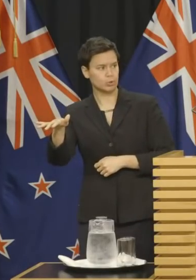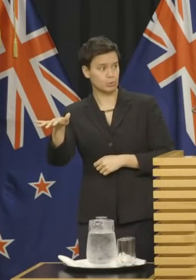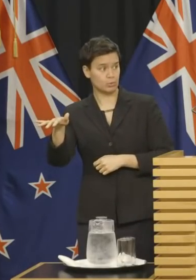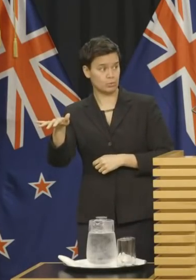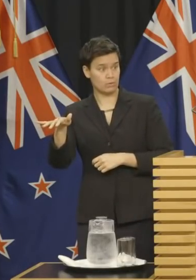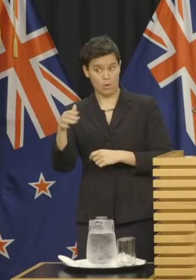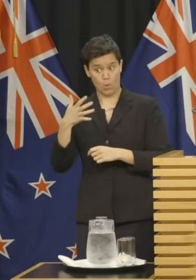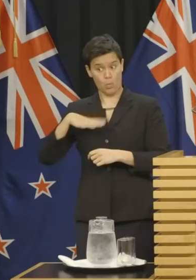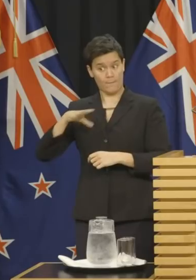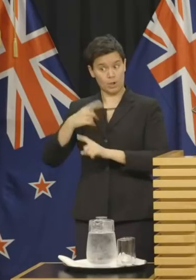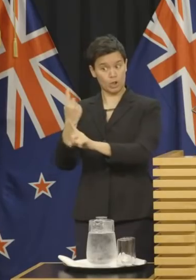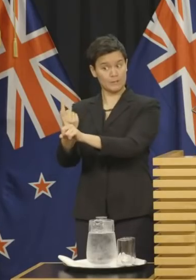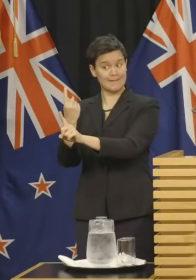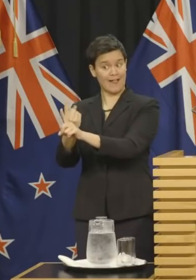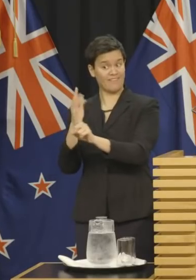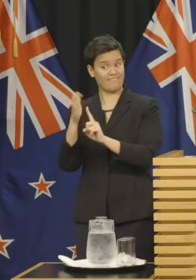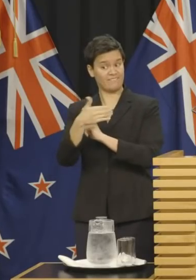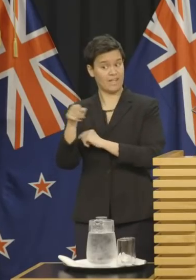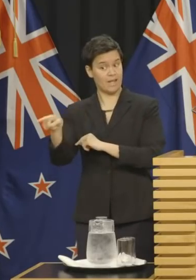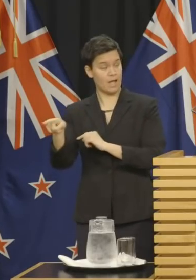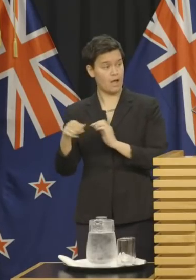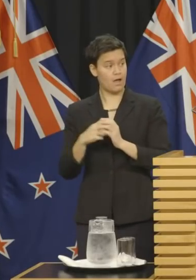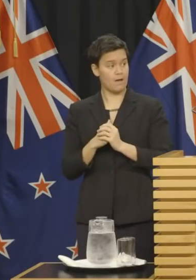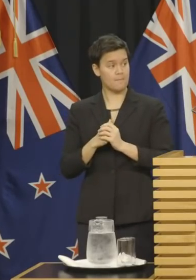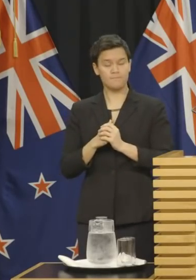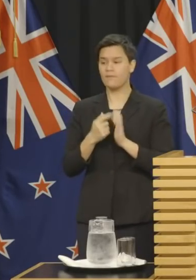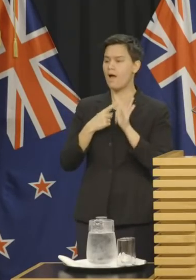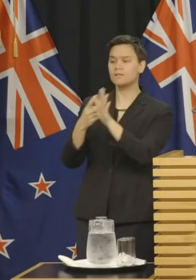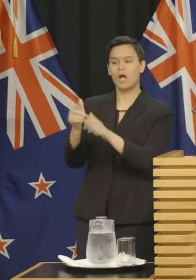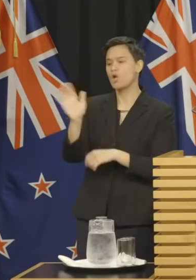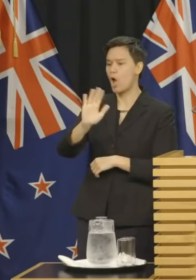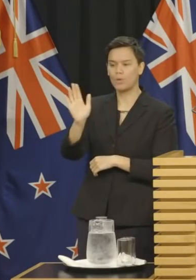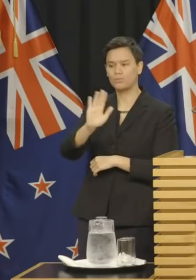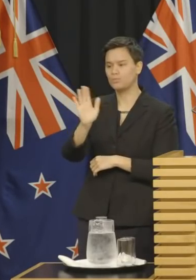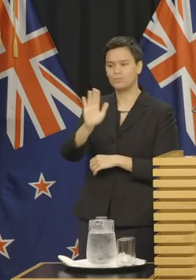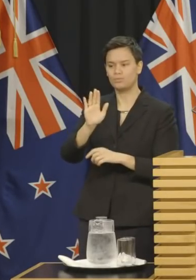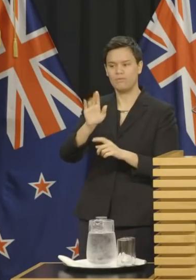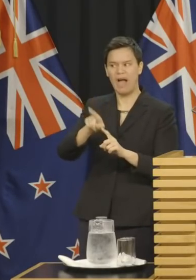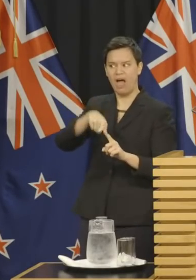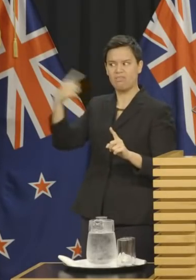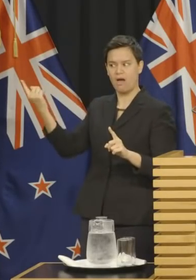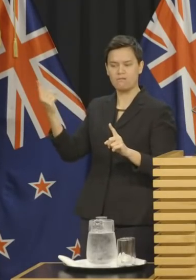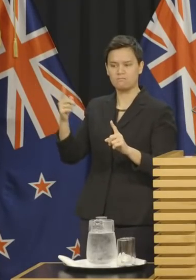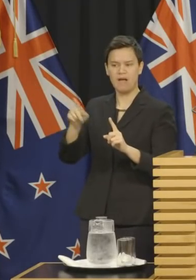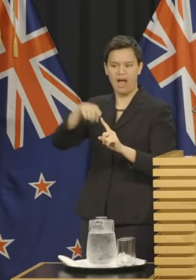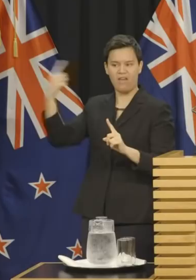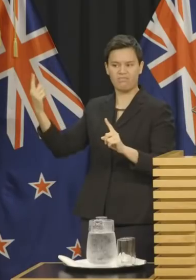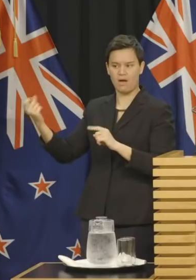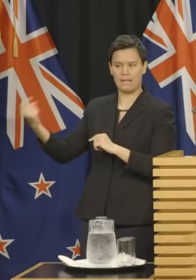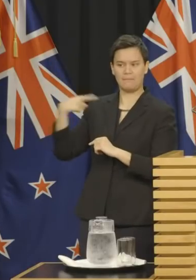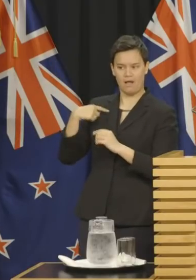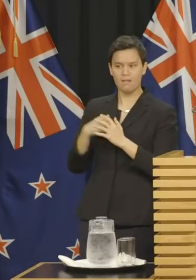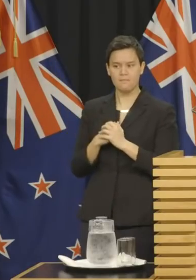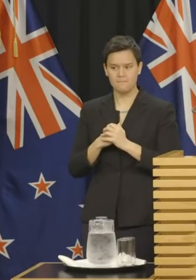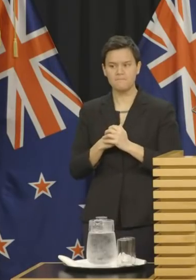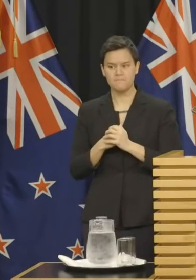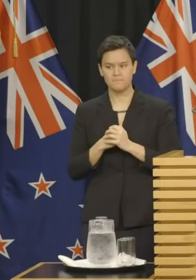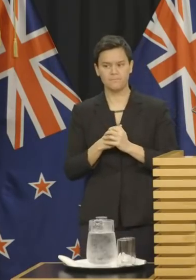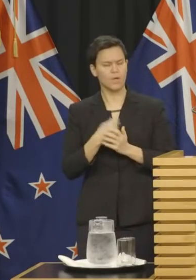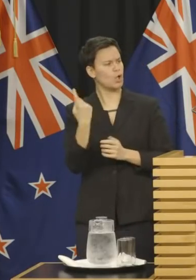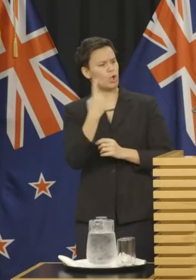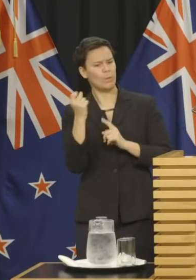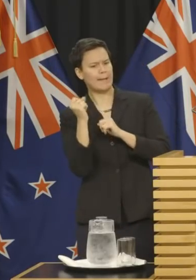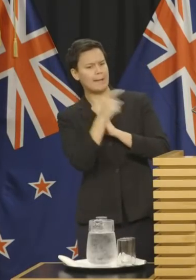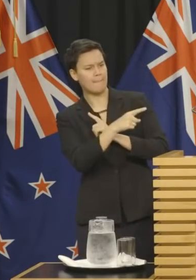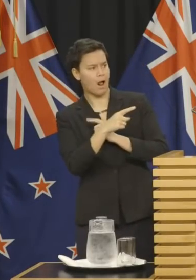third party. There's no suggestion to me that there's been anything to instigate this being raised by the person themselves. Was it a staffer or a